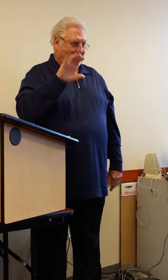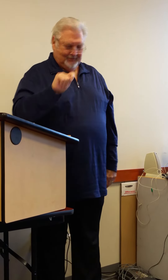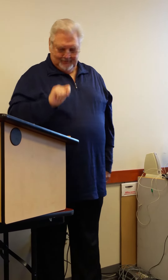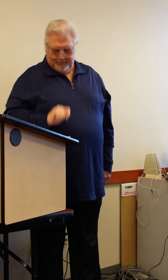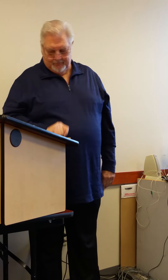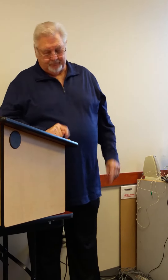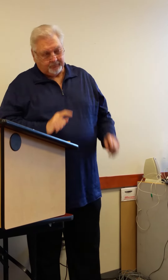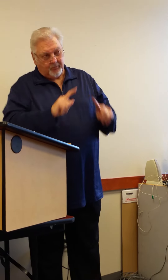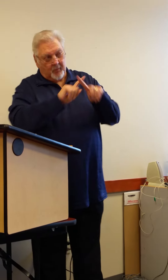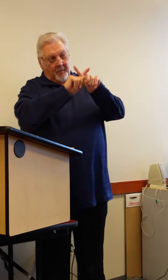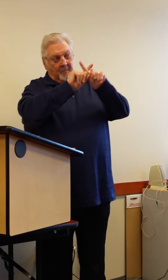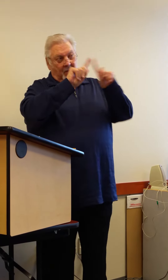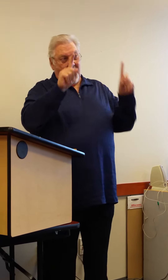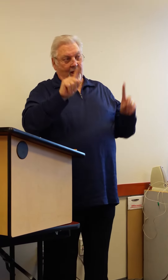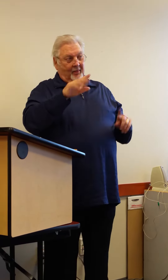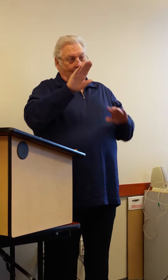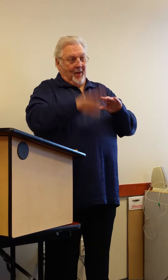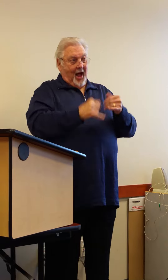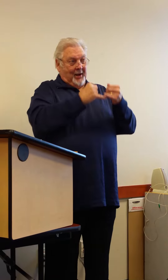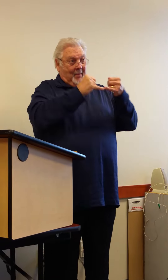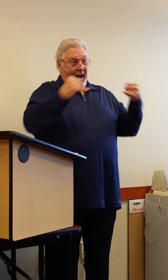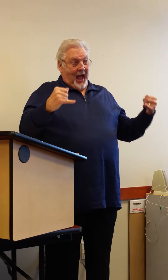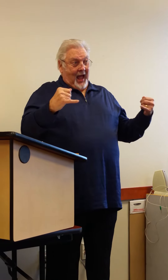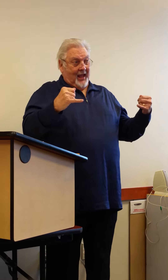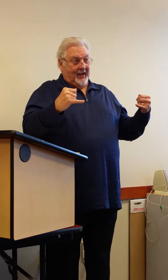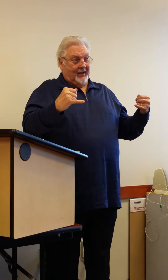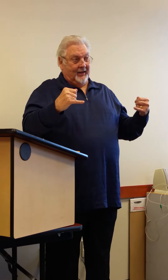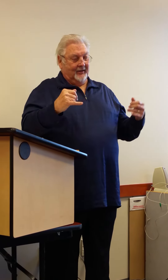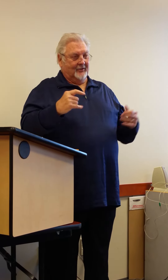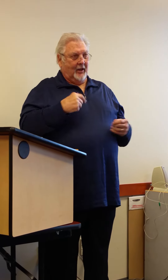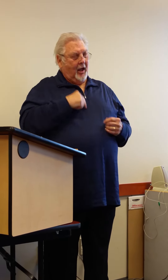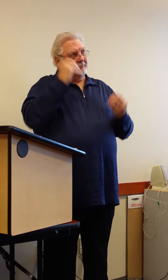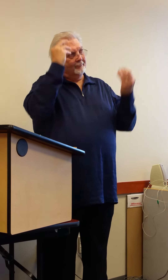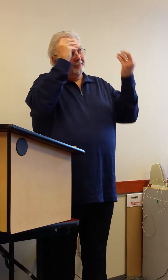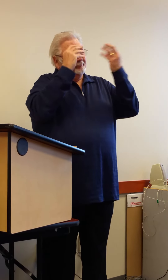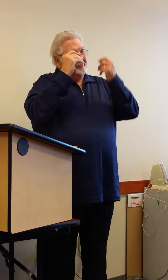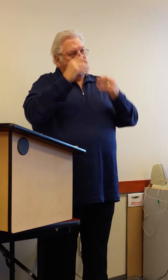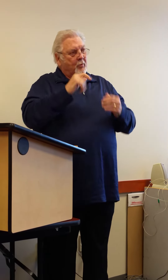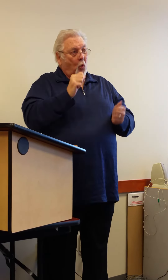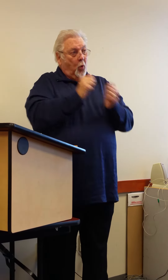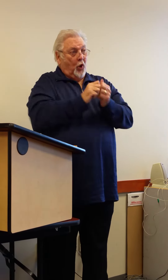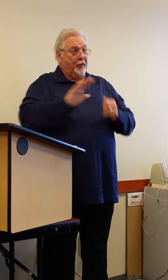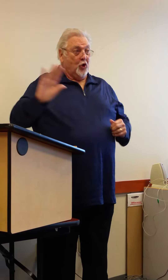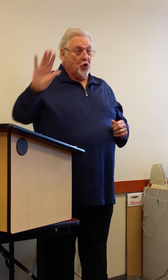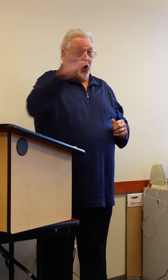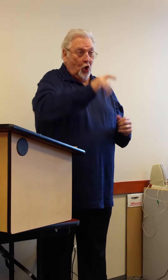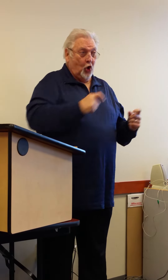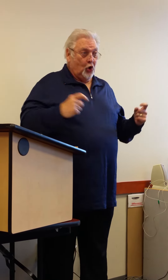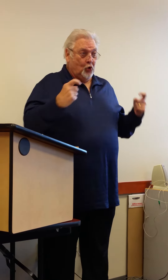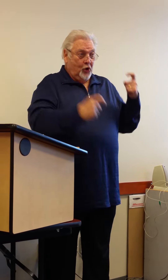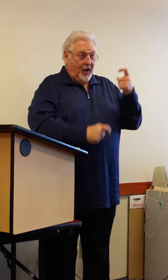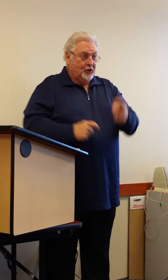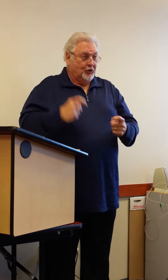accept this. I accept that. But the bottom line is, I'm still thinking, with